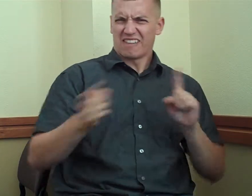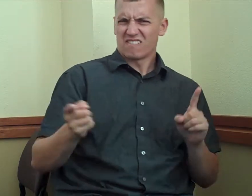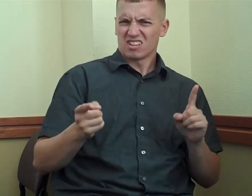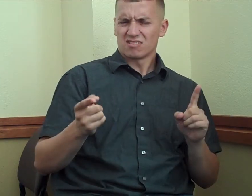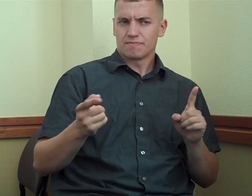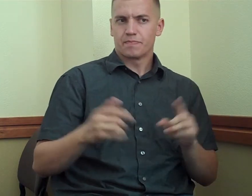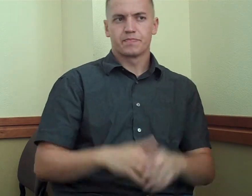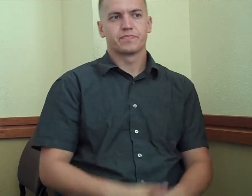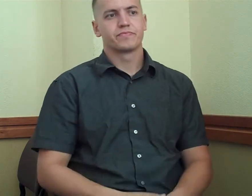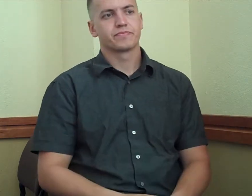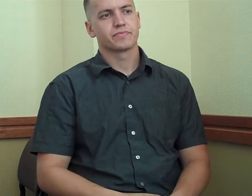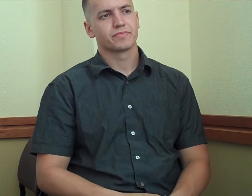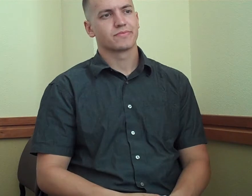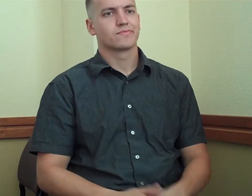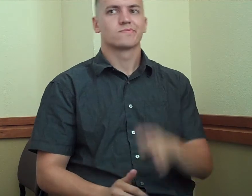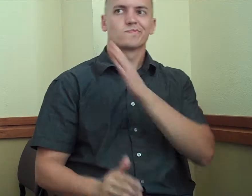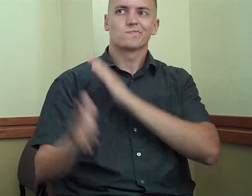A long time ago, they had